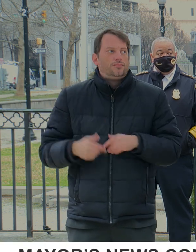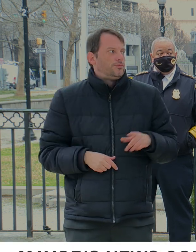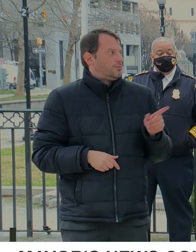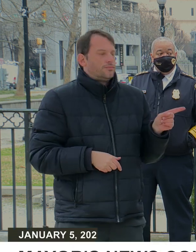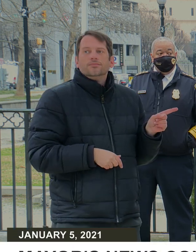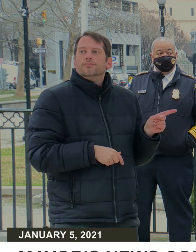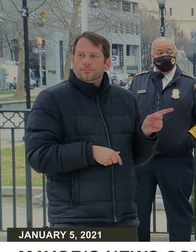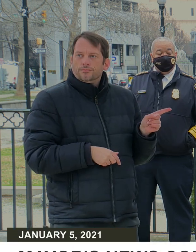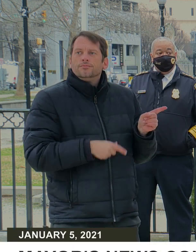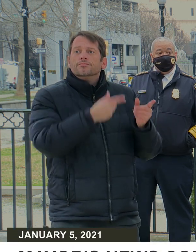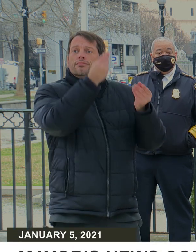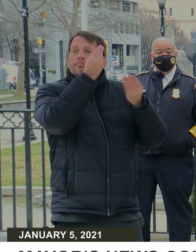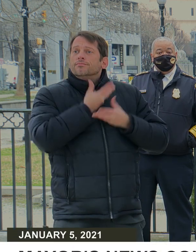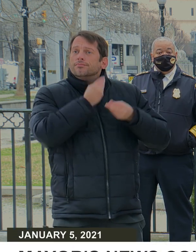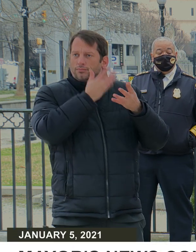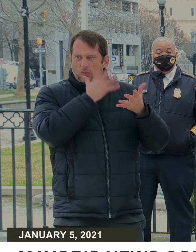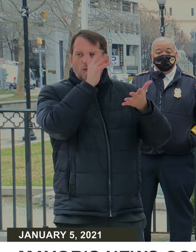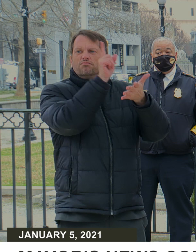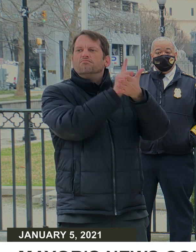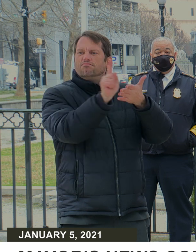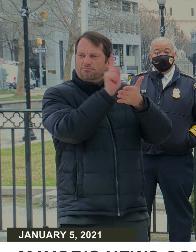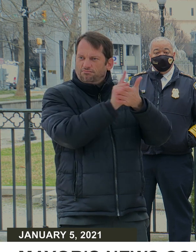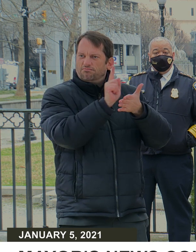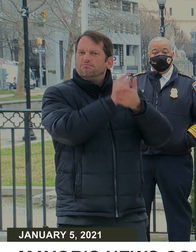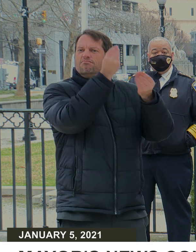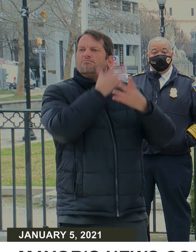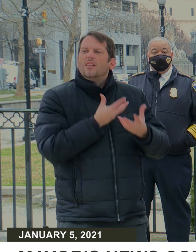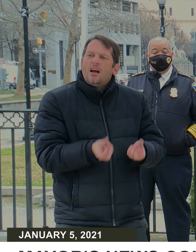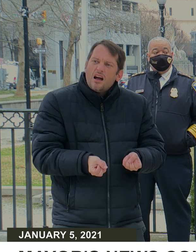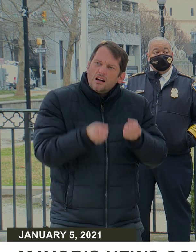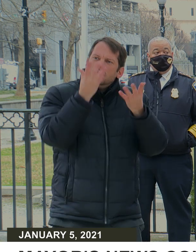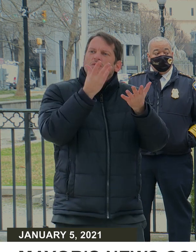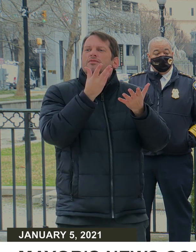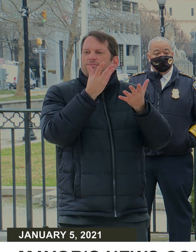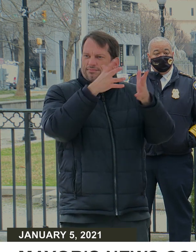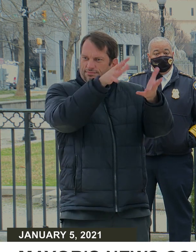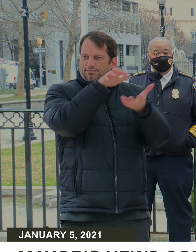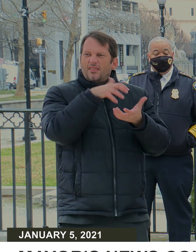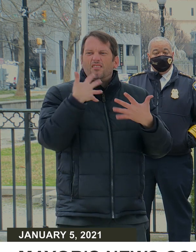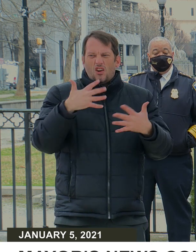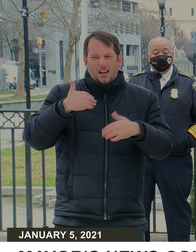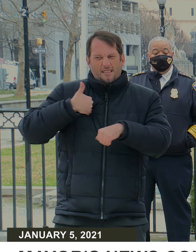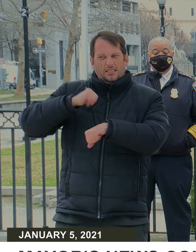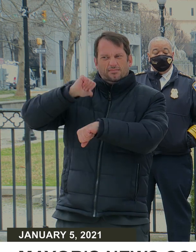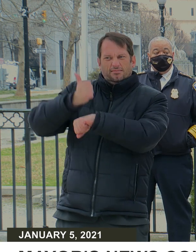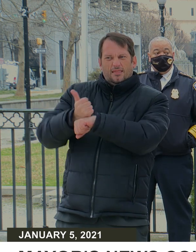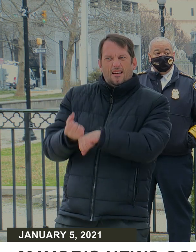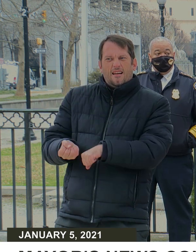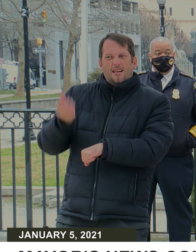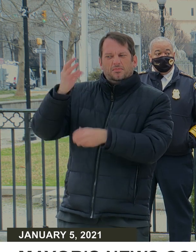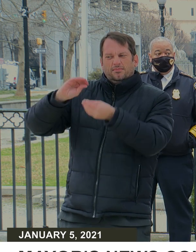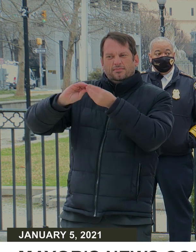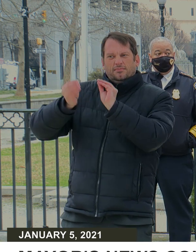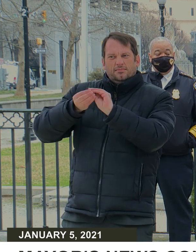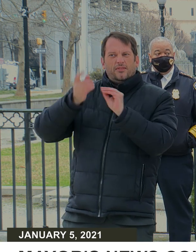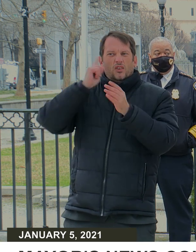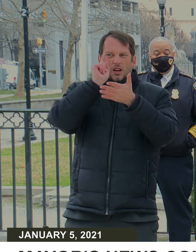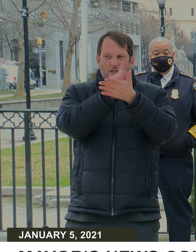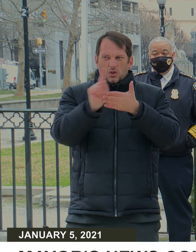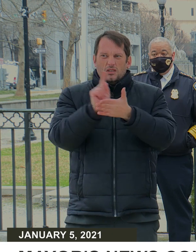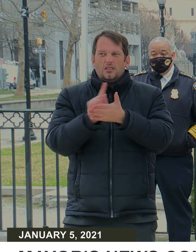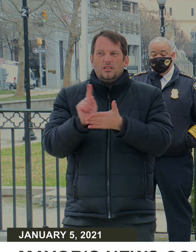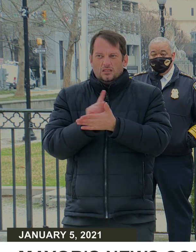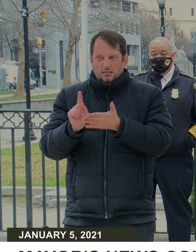what will be coming to the health department. So there isn't currently a set amount that we'll get each week. Each week we're in communication with the